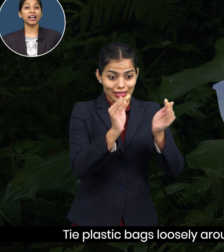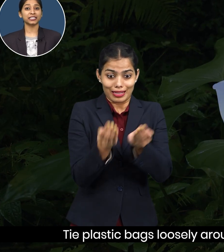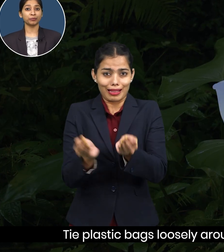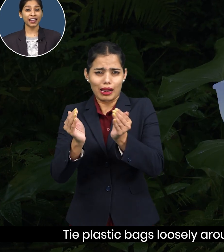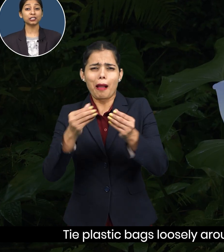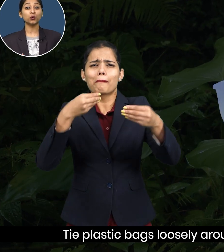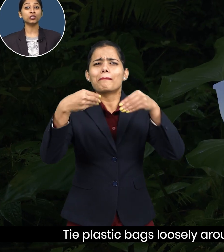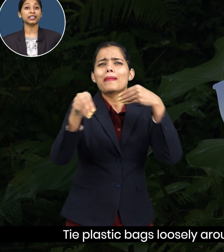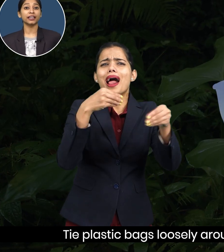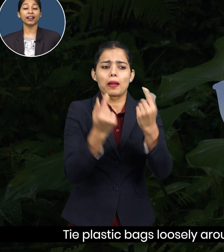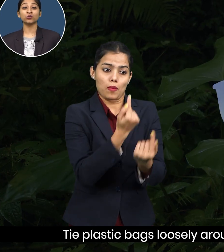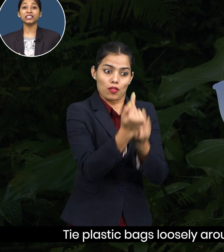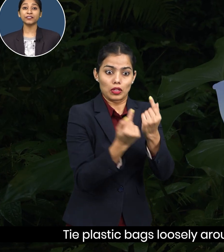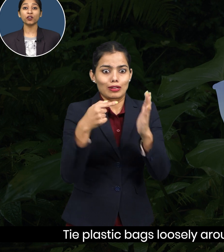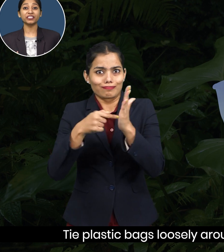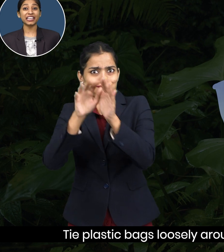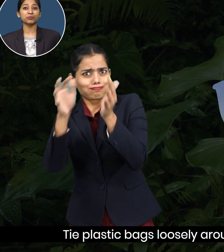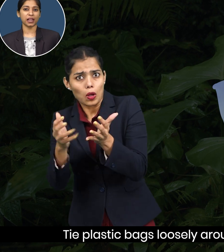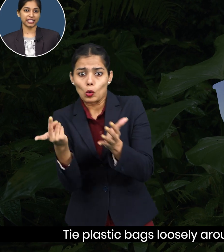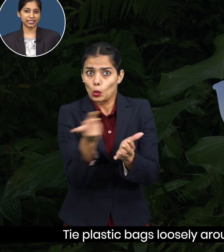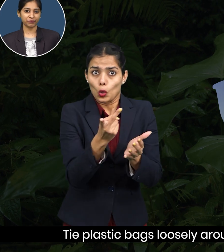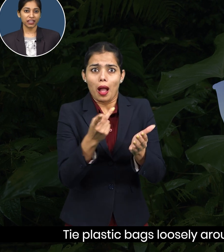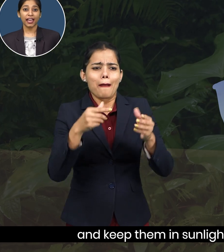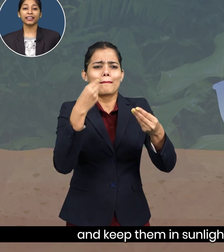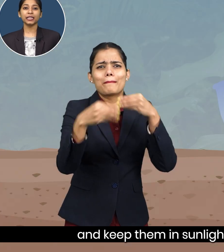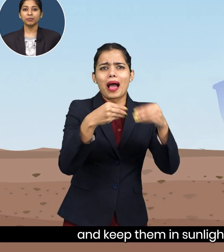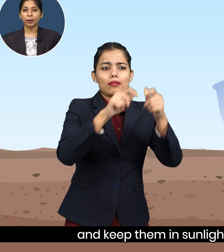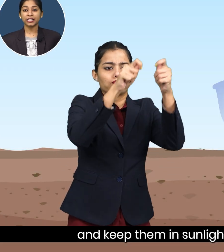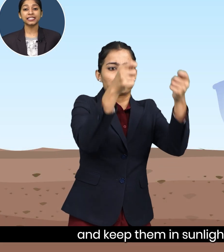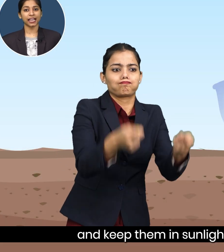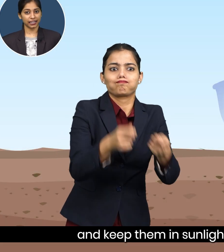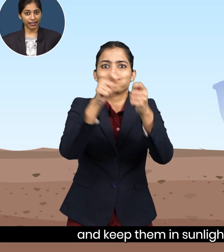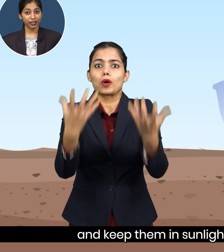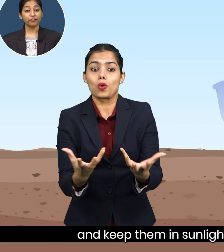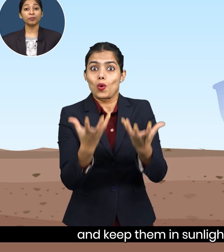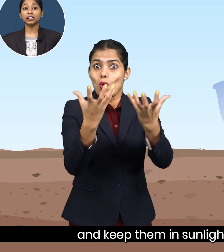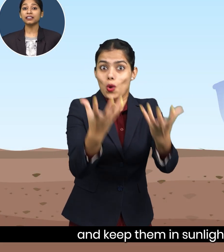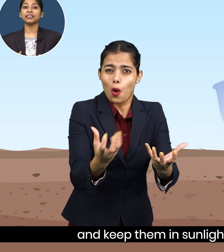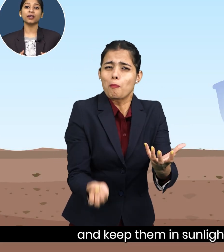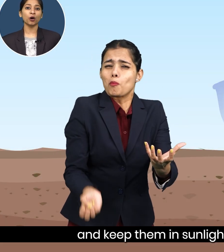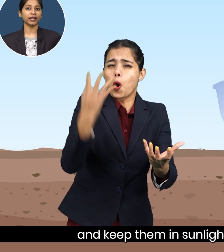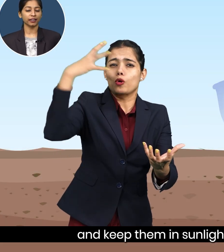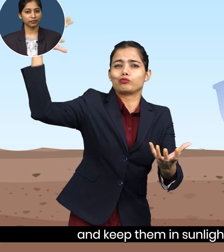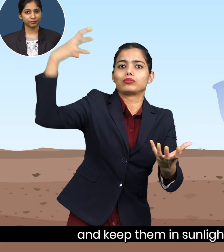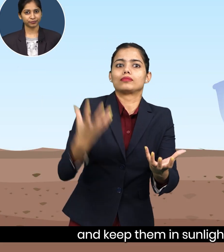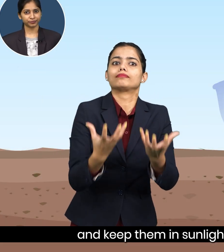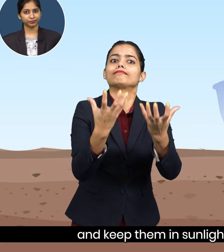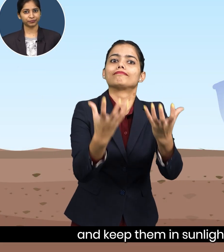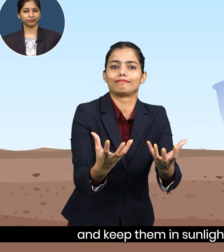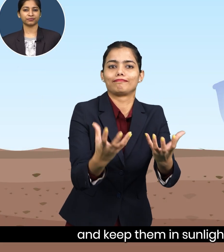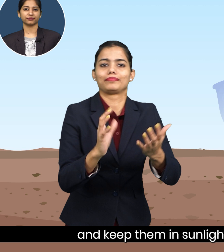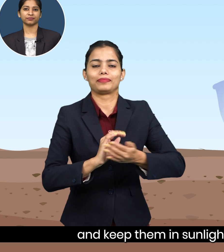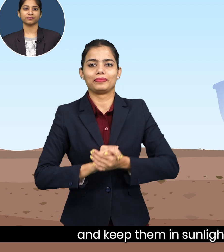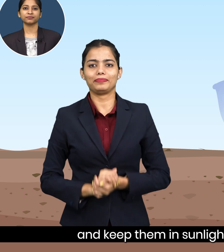Tie plastic bags loosely around the leaves of these plants and keep them in sunlight from early in the morning.